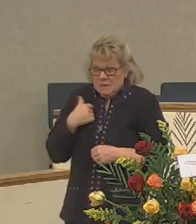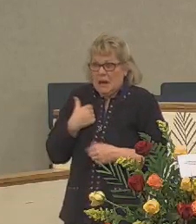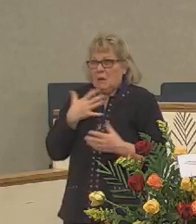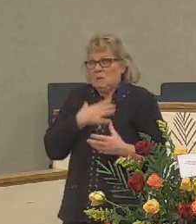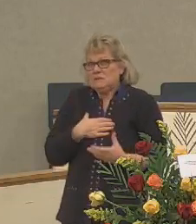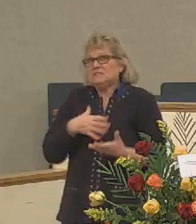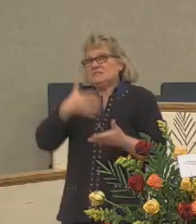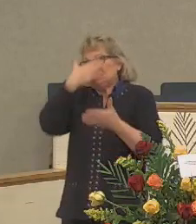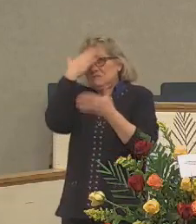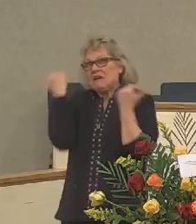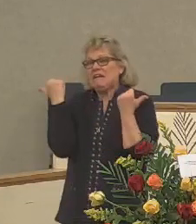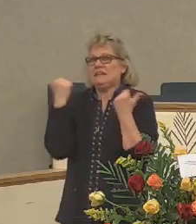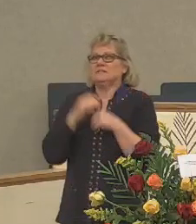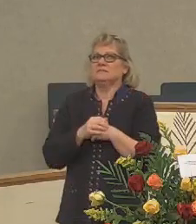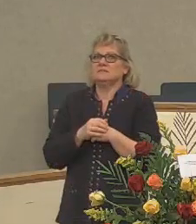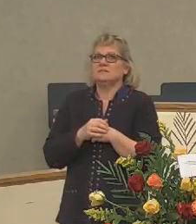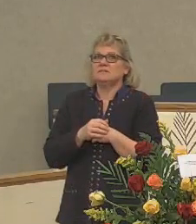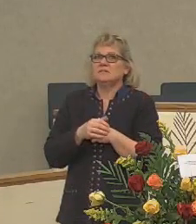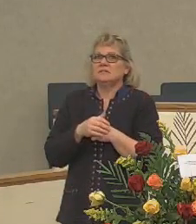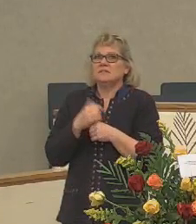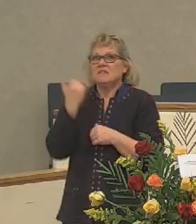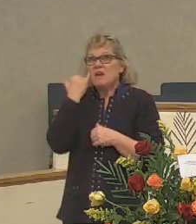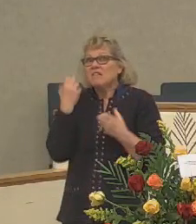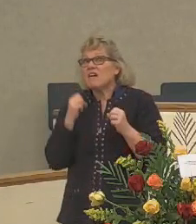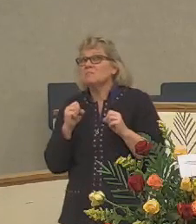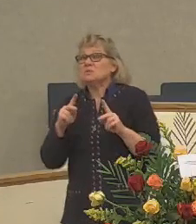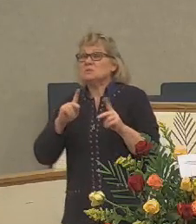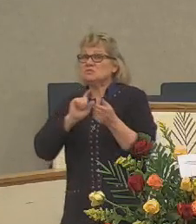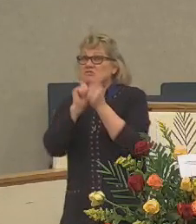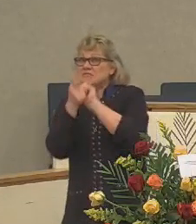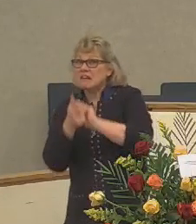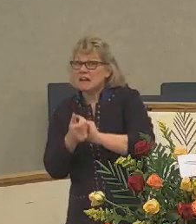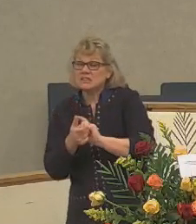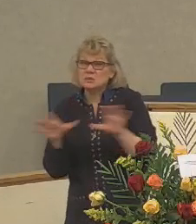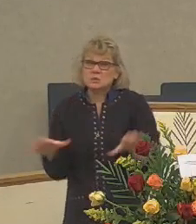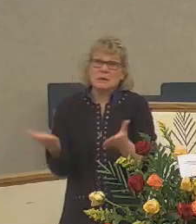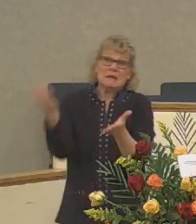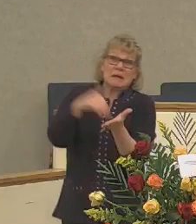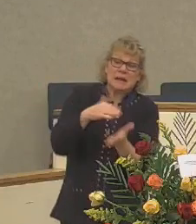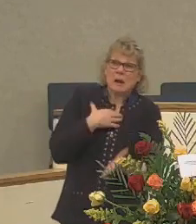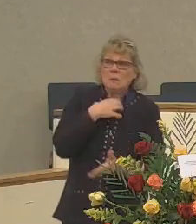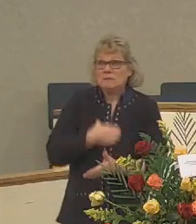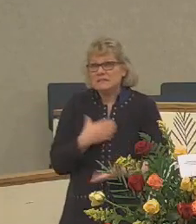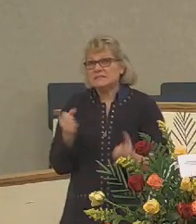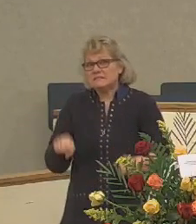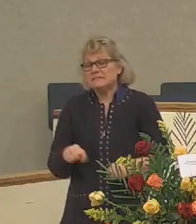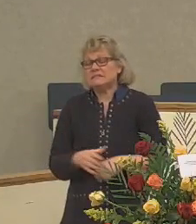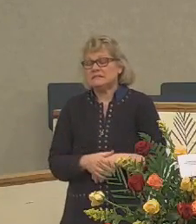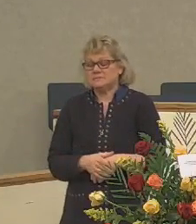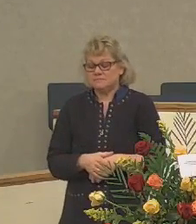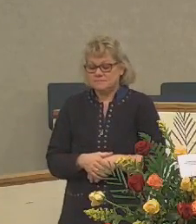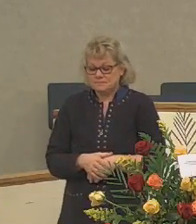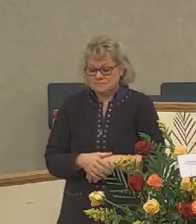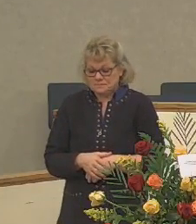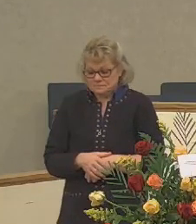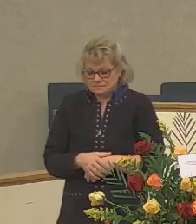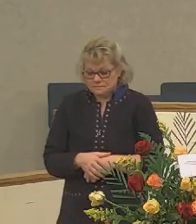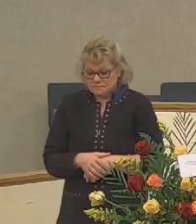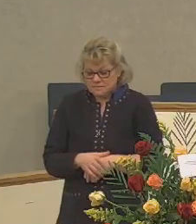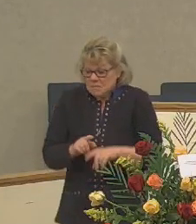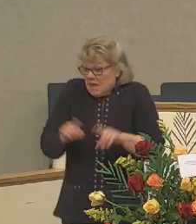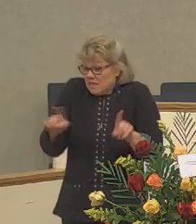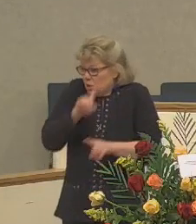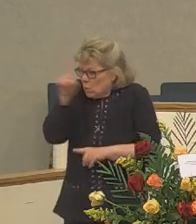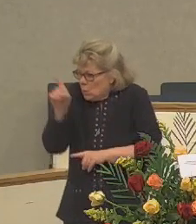like to forget, and some things that if we had a chance to do over, we would definitely probably try to do differently. But